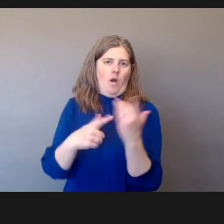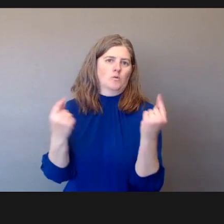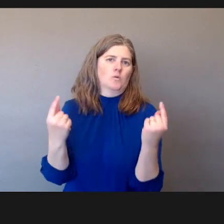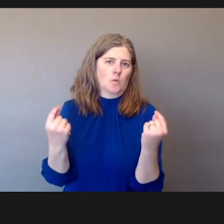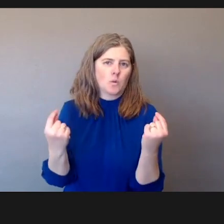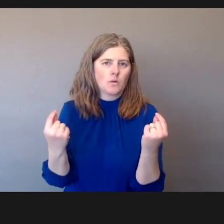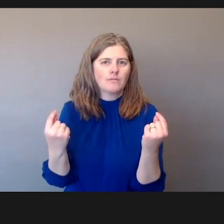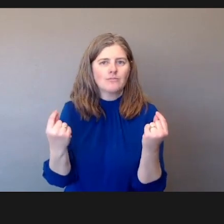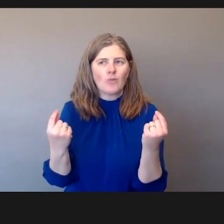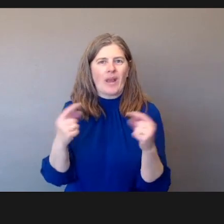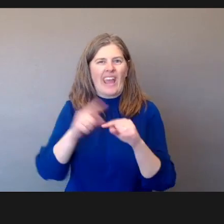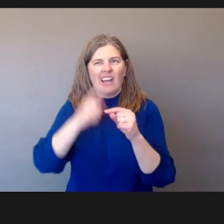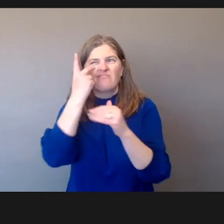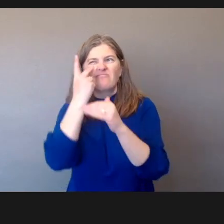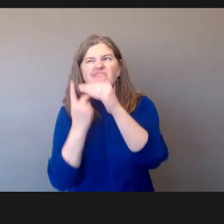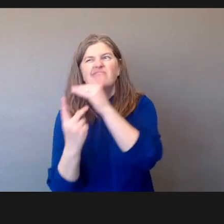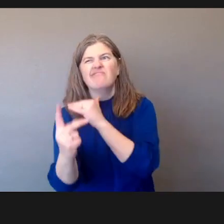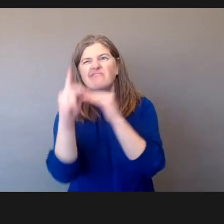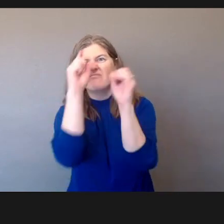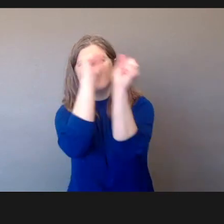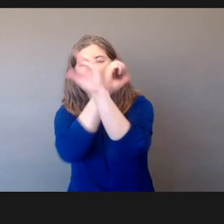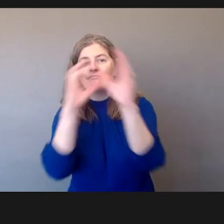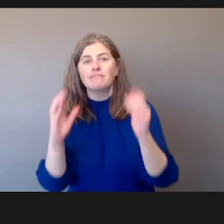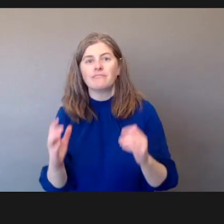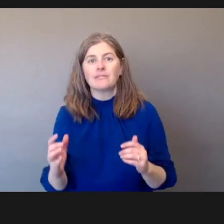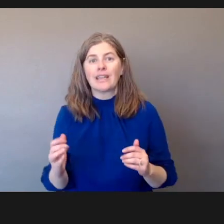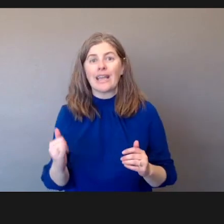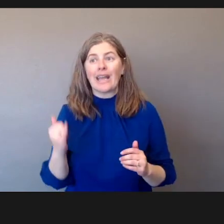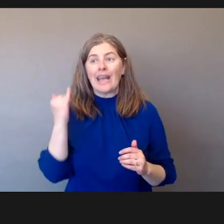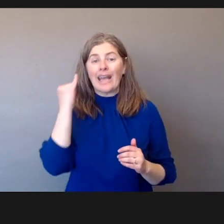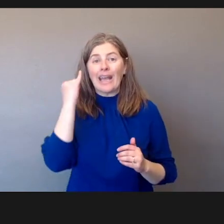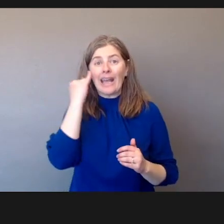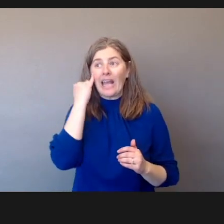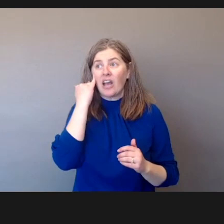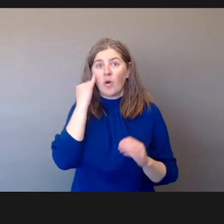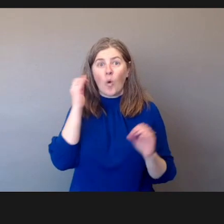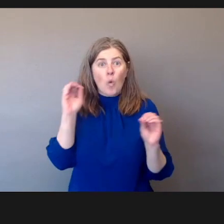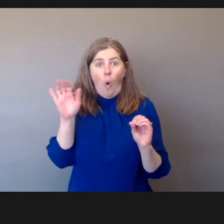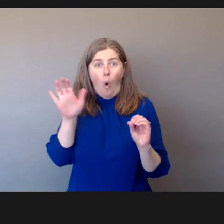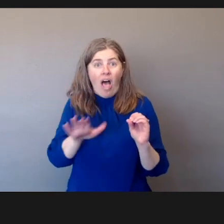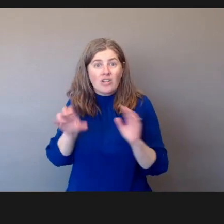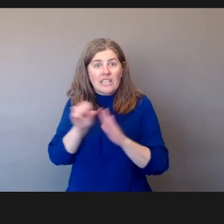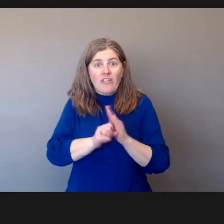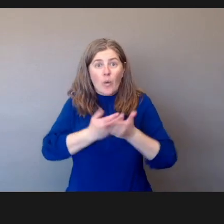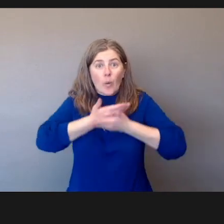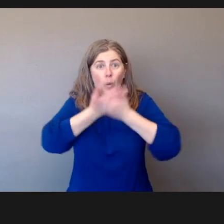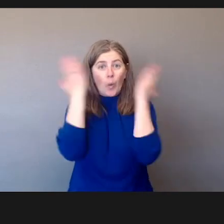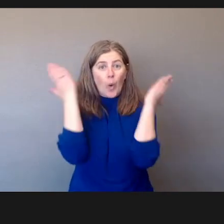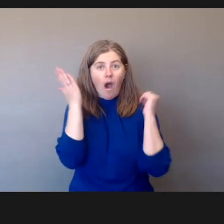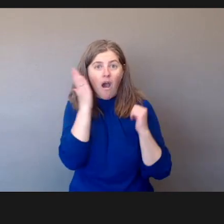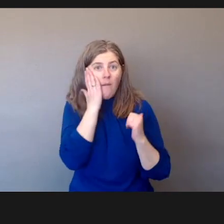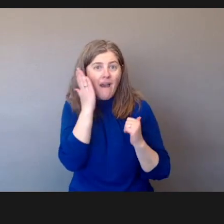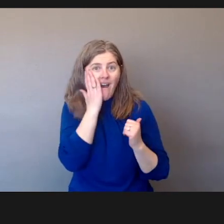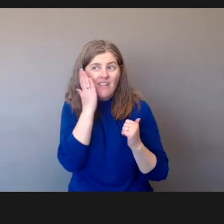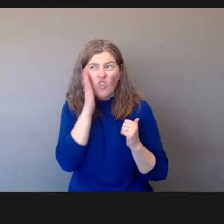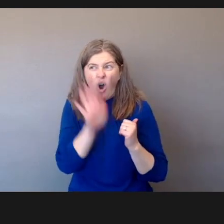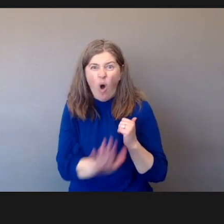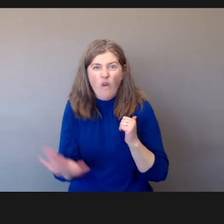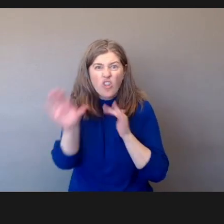If there were no hospital beds left anywhere in the state for a prolonged period of time.